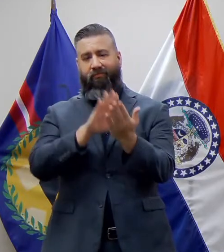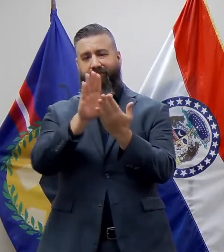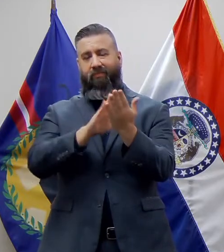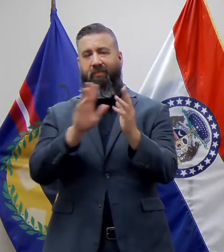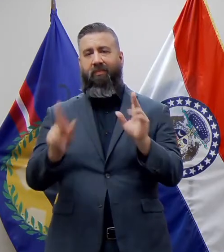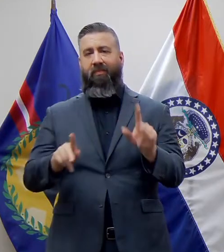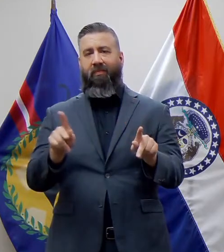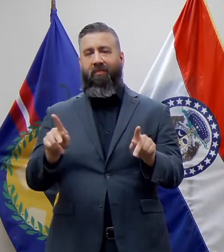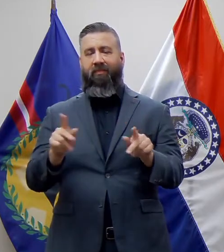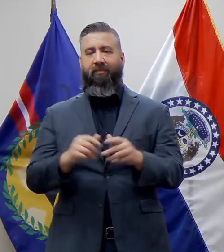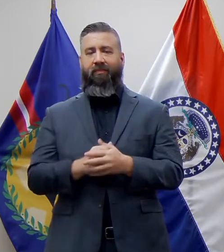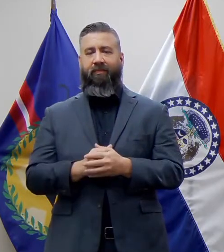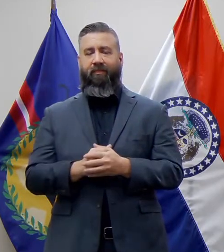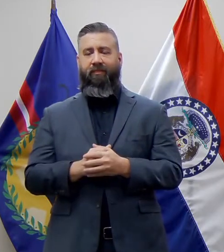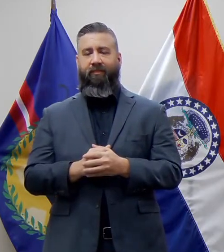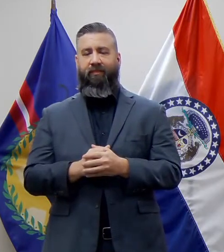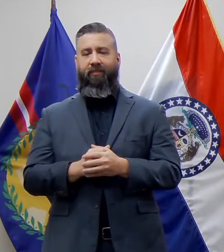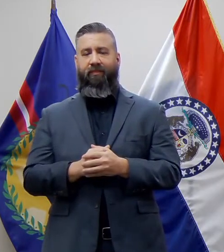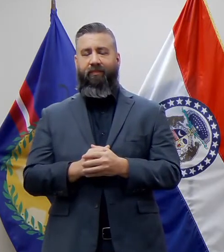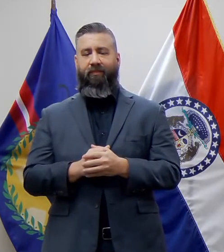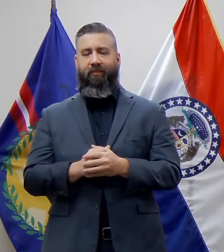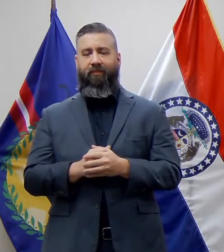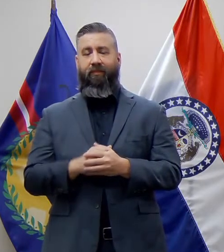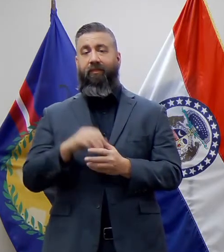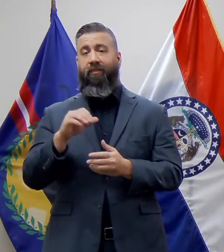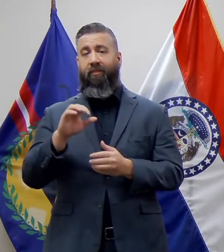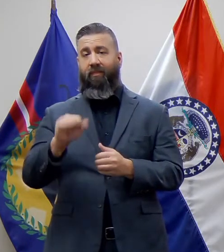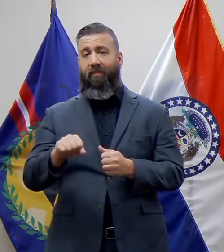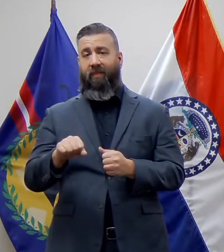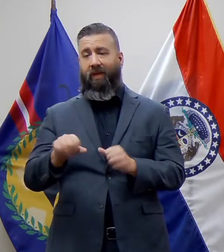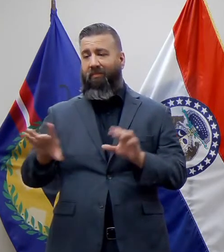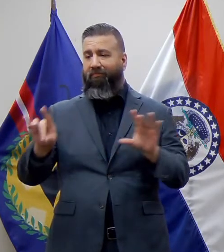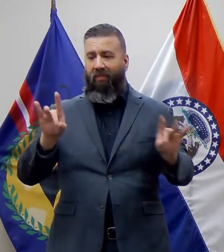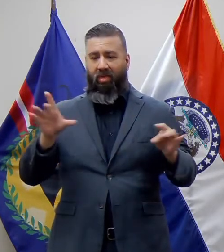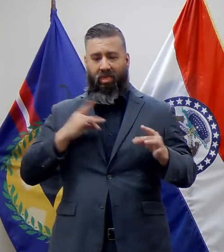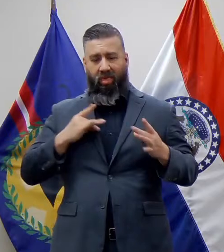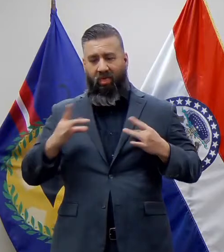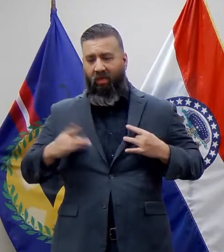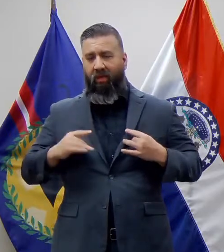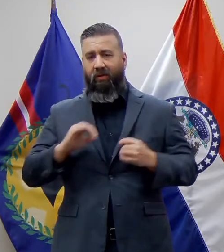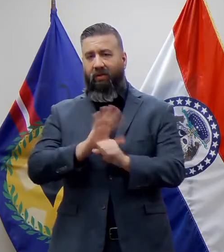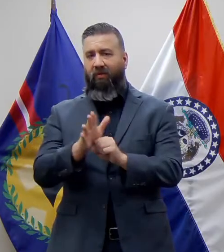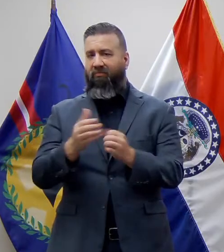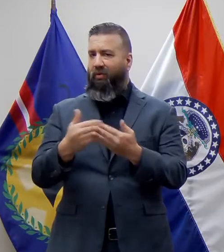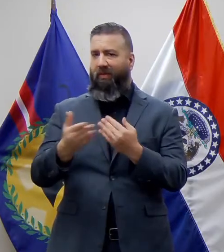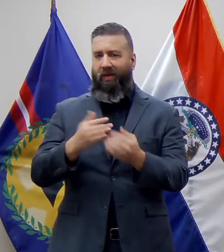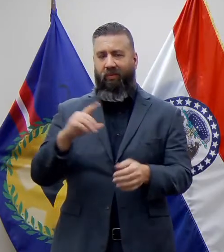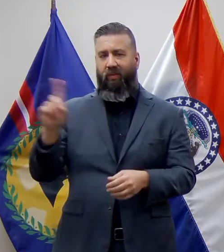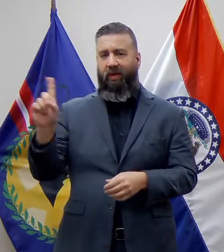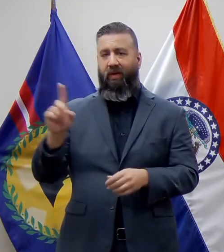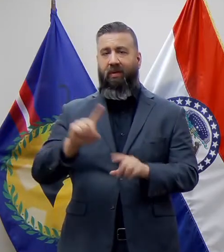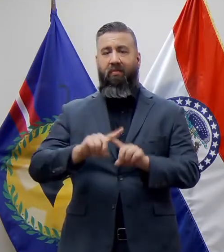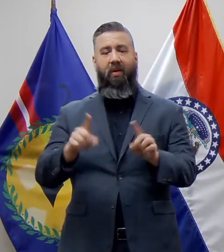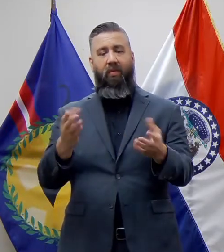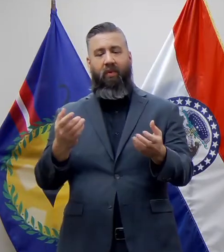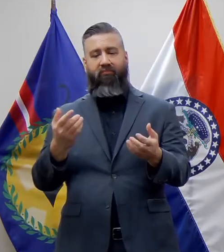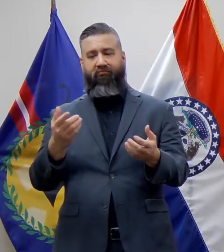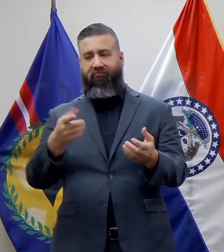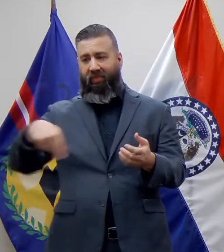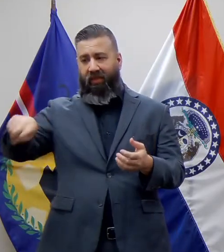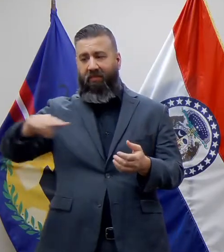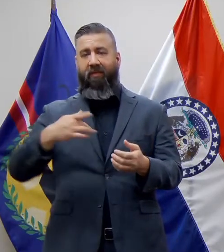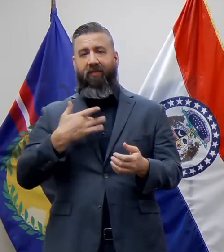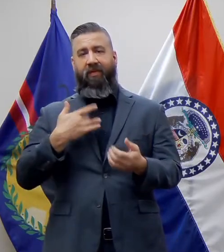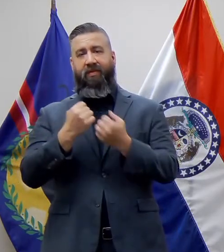public-facing jobs. That's certainly they can pick it up anywhere. But regardless, we want them to be safe. We want them to